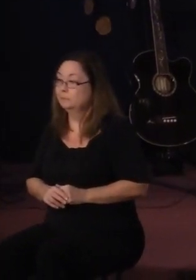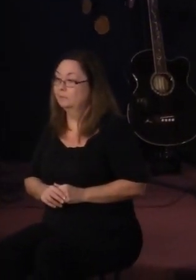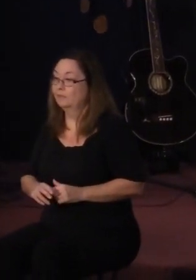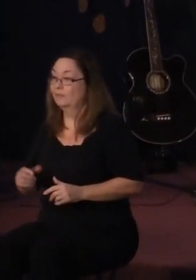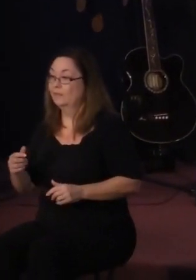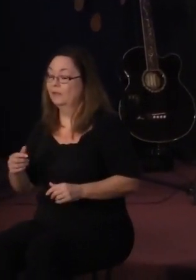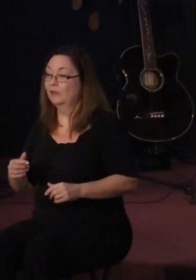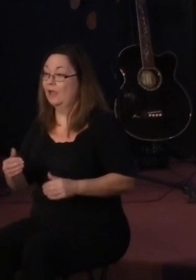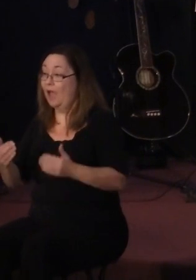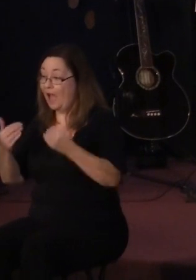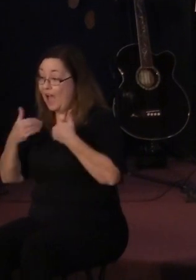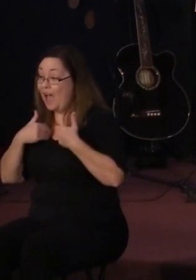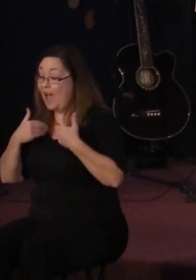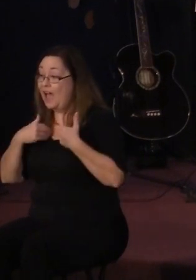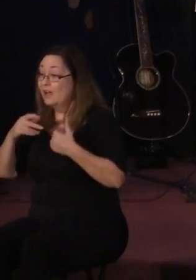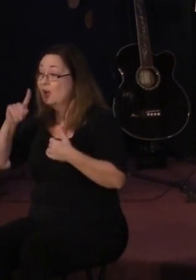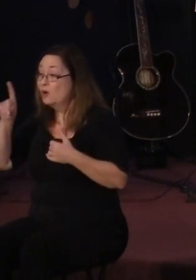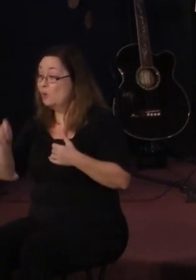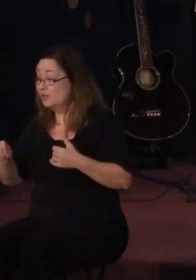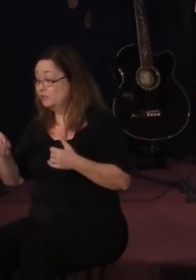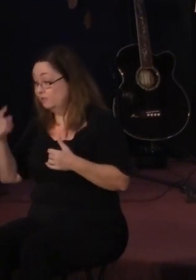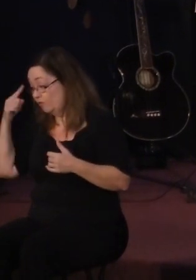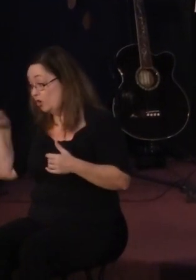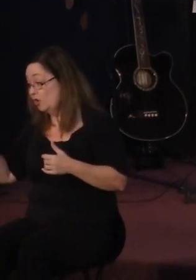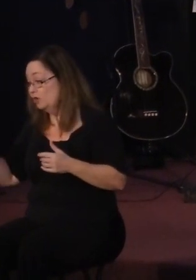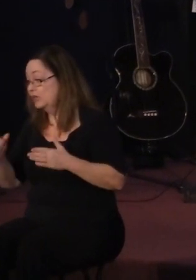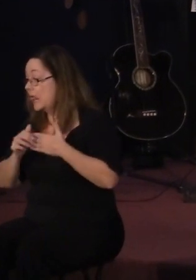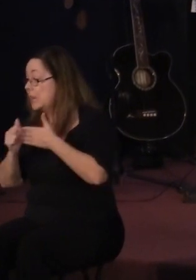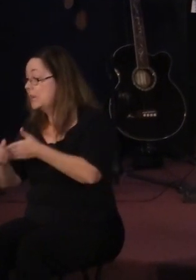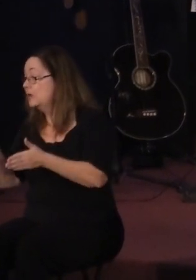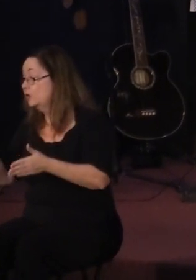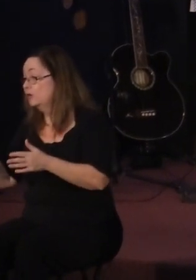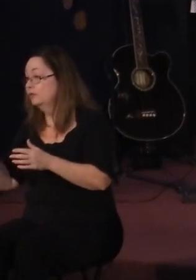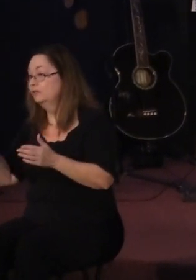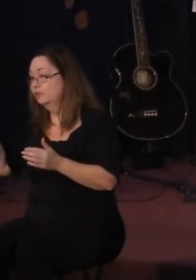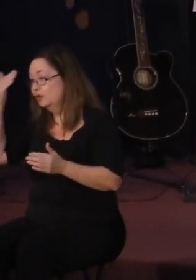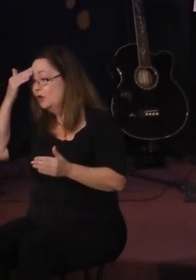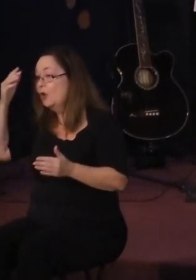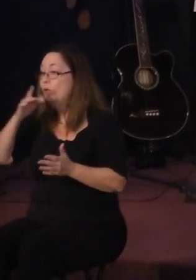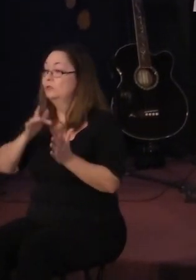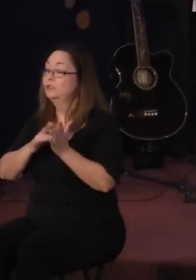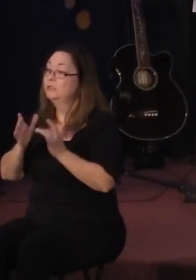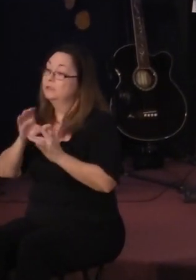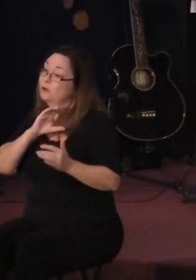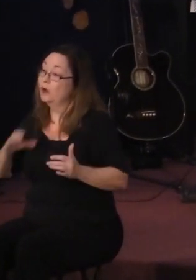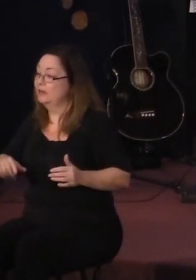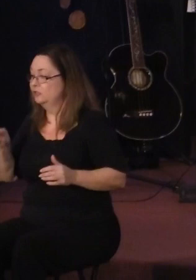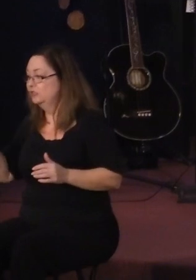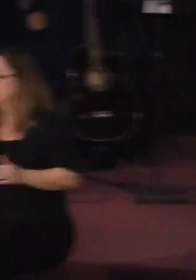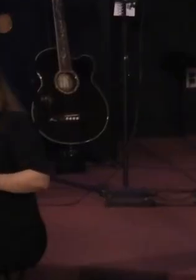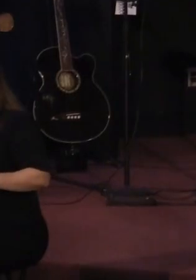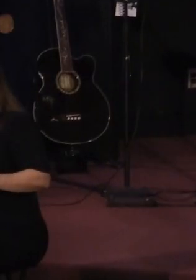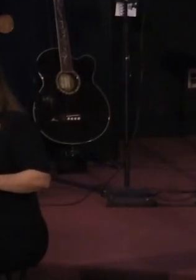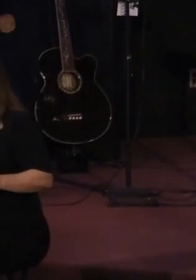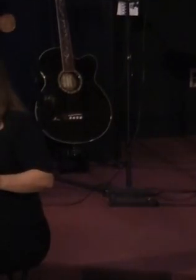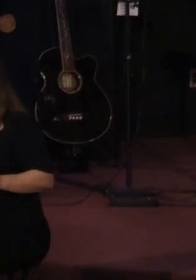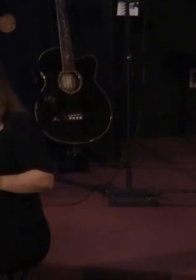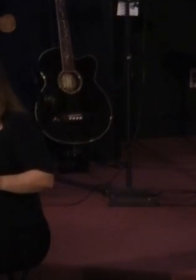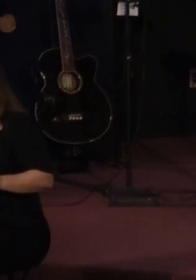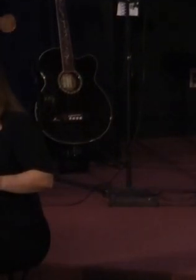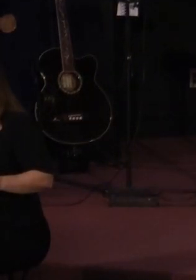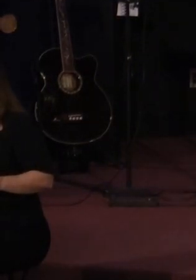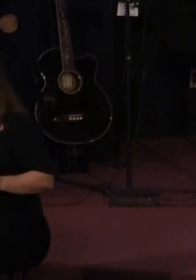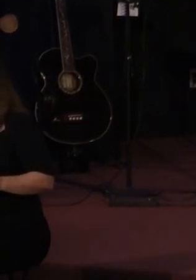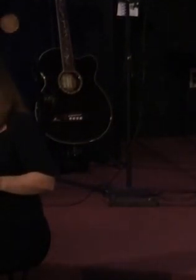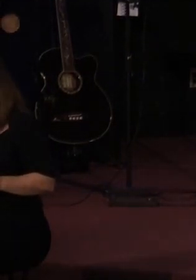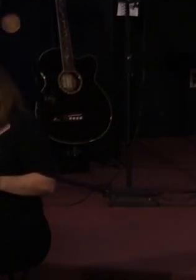And I've got questions to ask her to lead her to Jesus Christ. She's 17. At